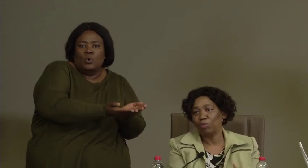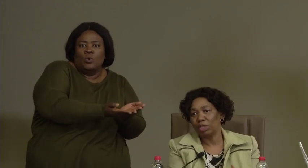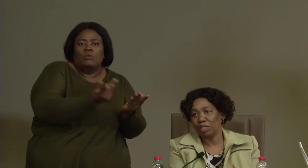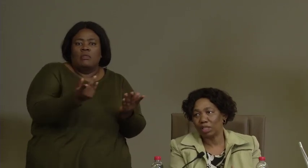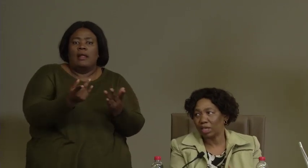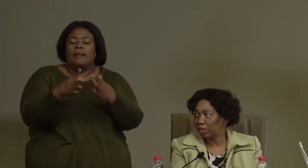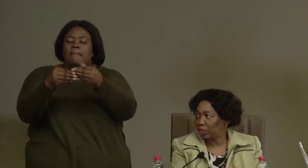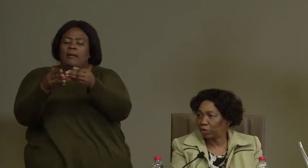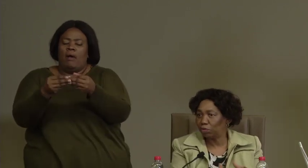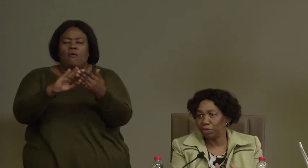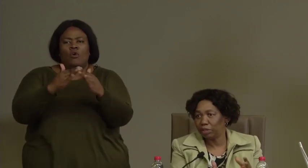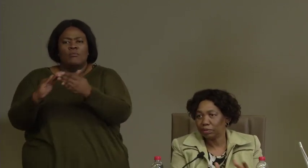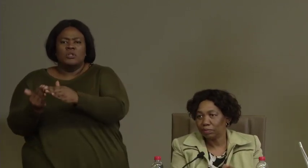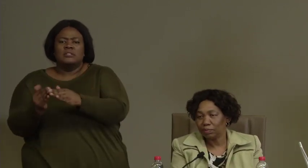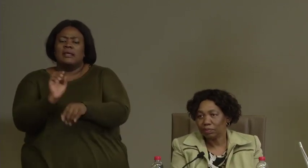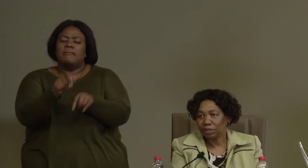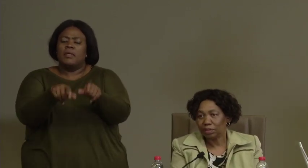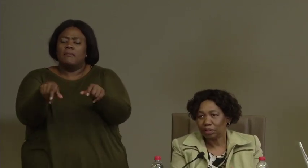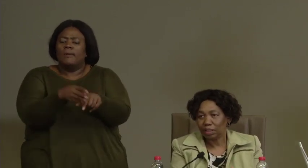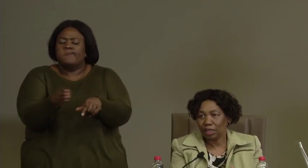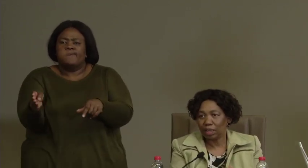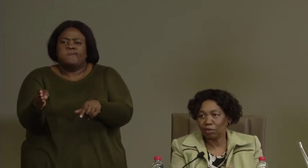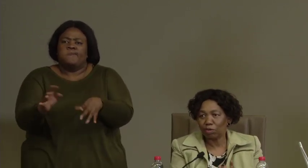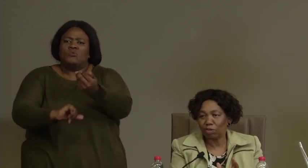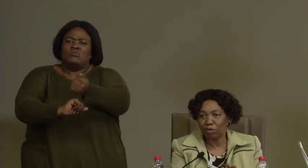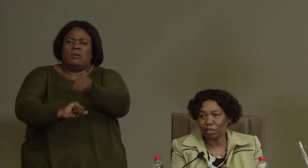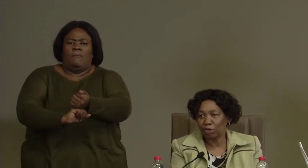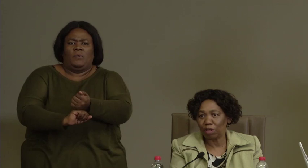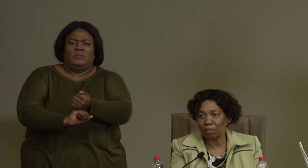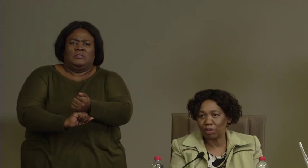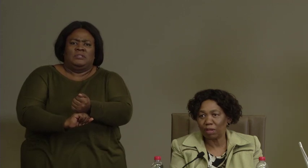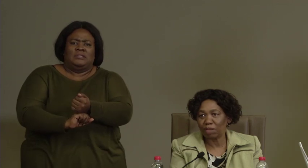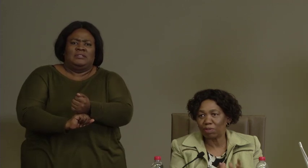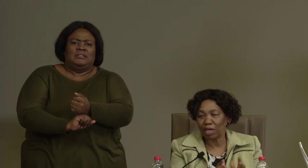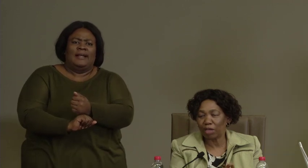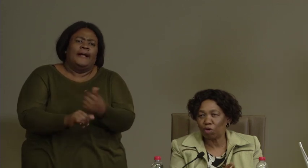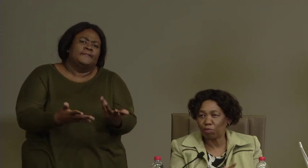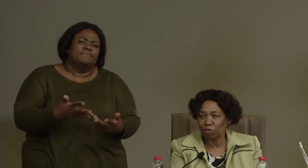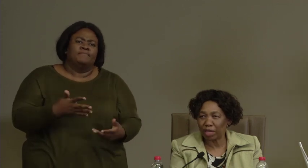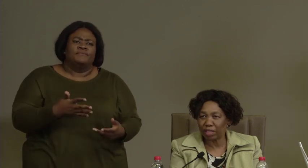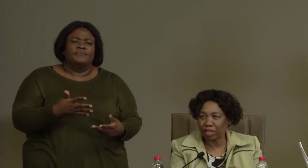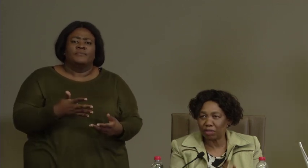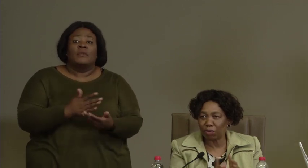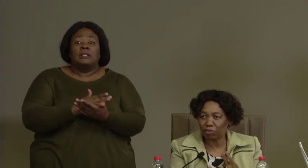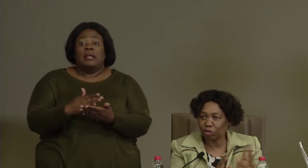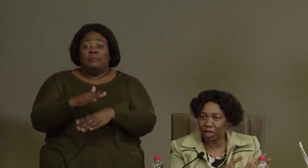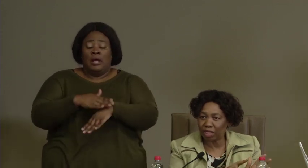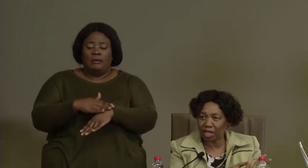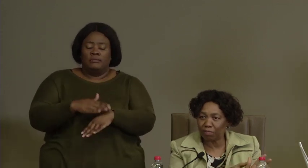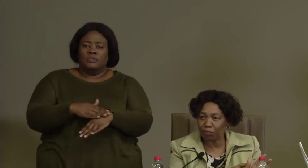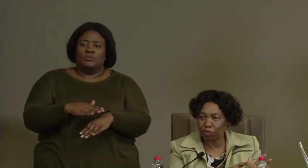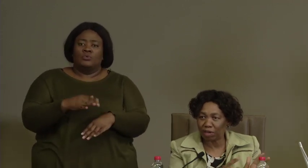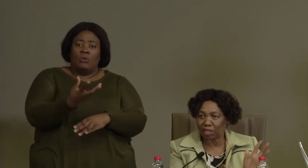in communities. Child could be, I don't want to sound ridiculous about it. Sometimes there are 8 homes with 8 kids, so we have to